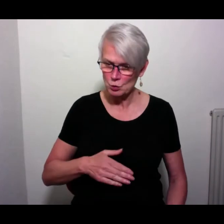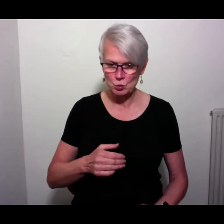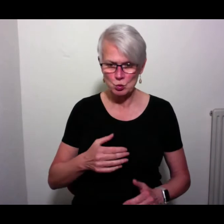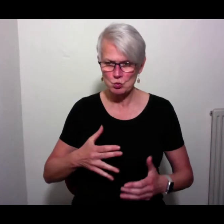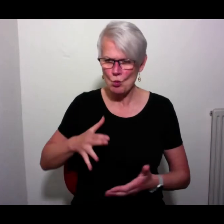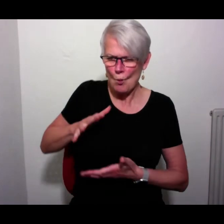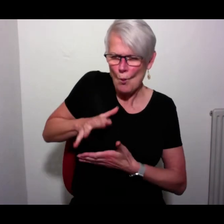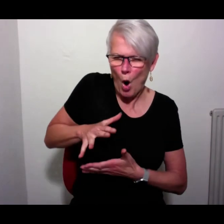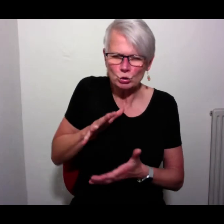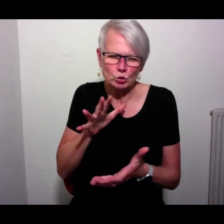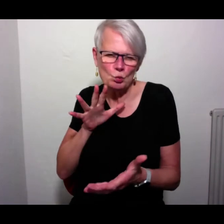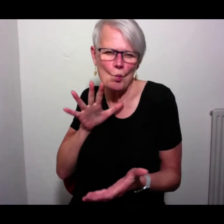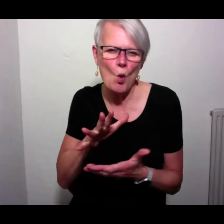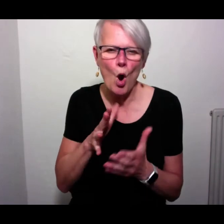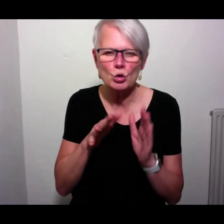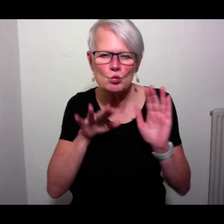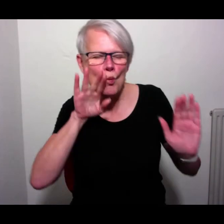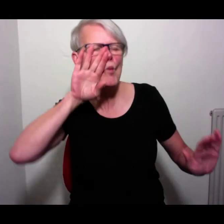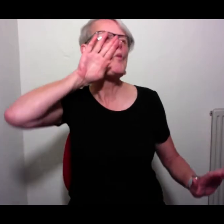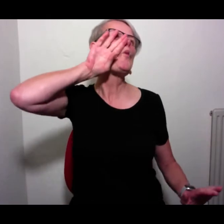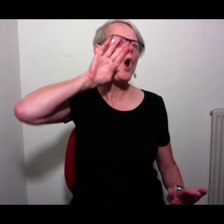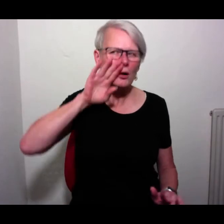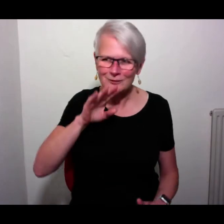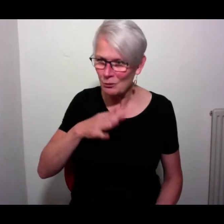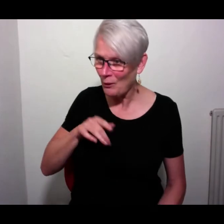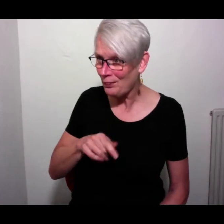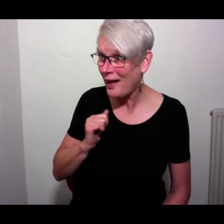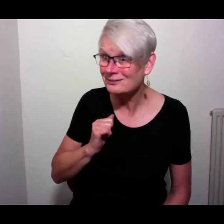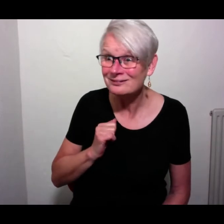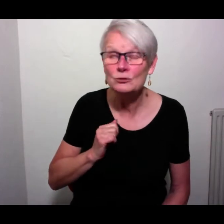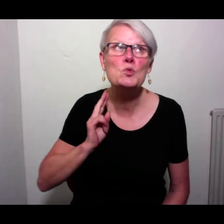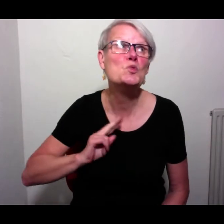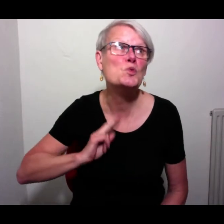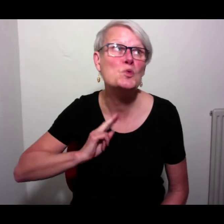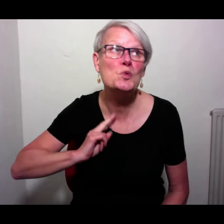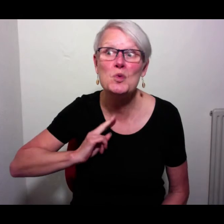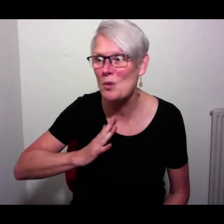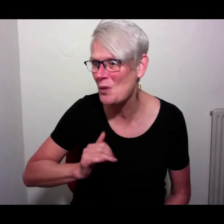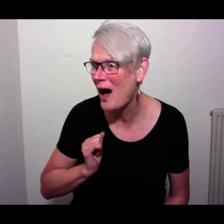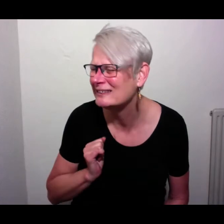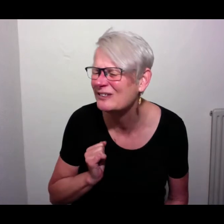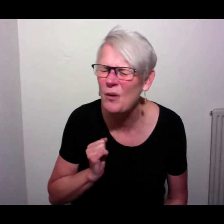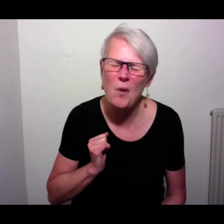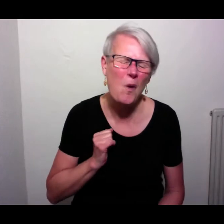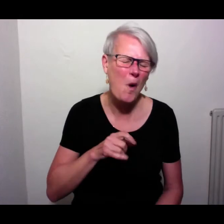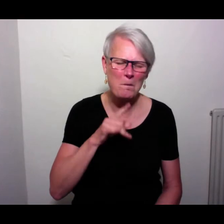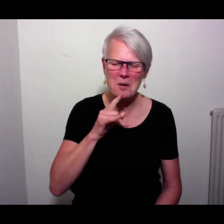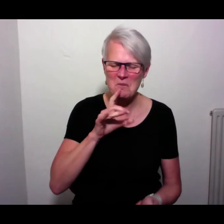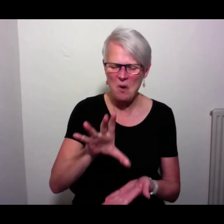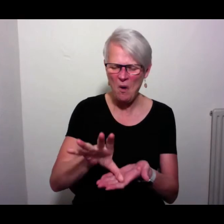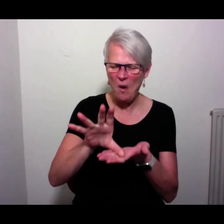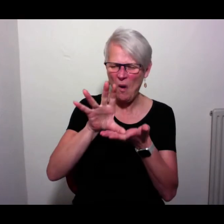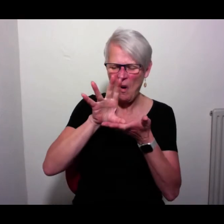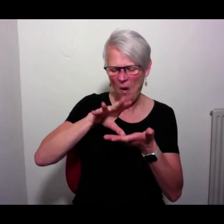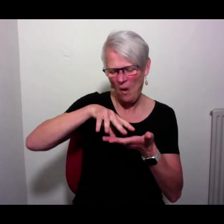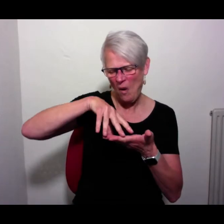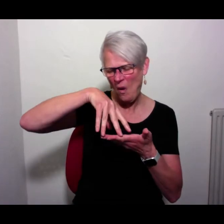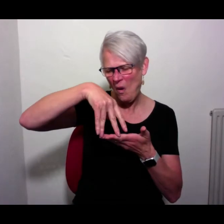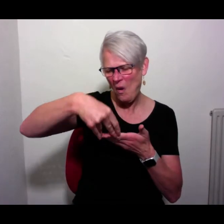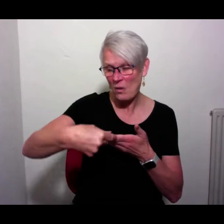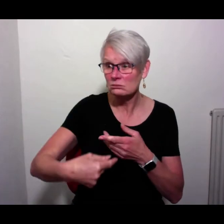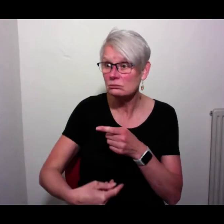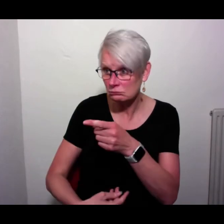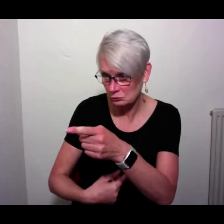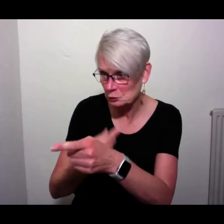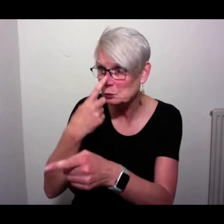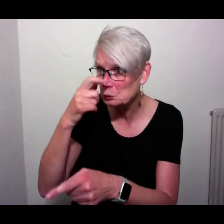don't have to do anything rude, but they just want you to sit on them or squash them up against a wall. Apparently they're crying out for it. People